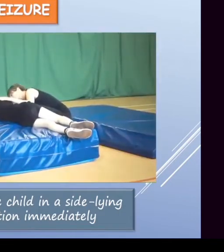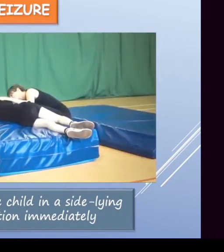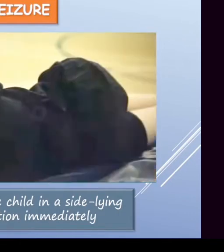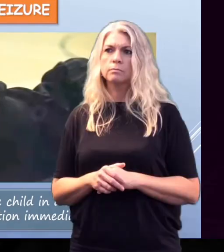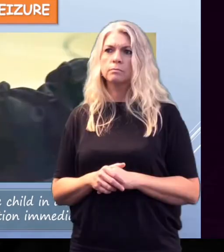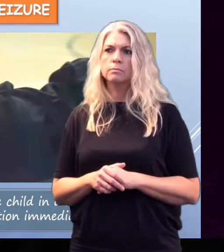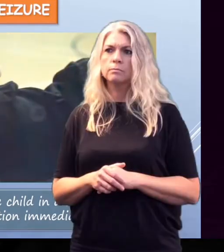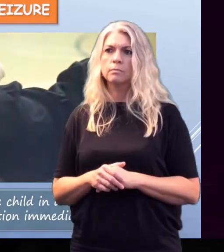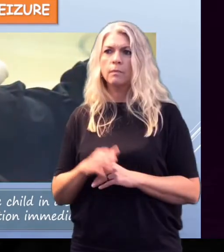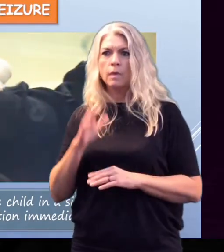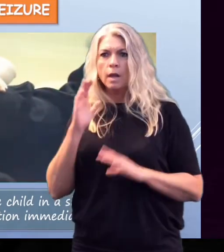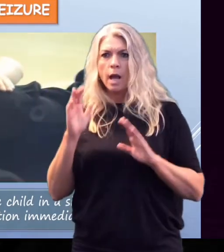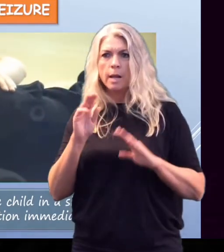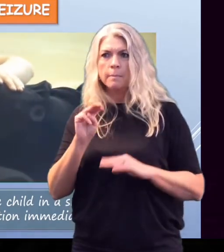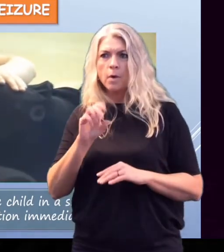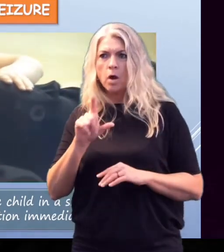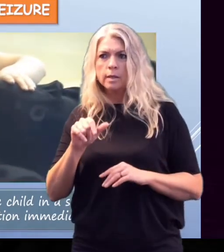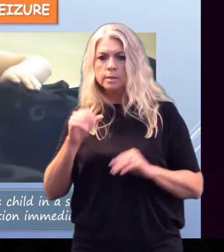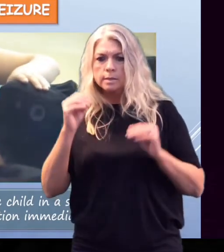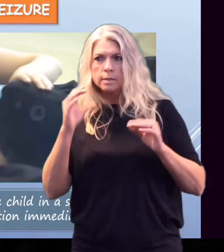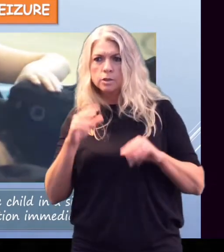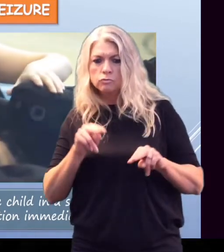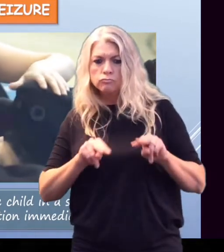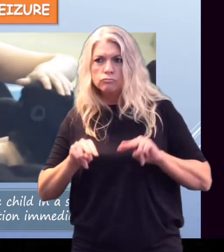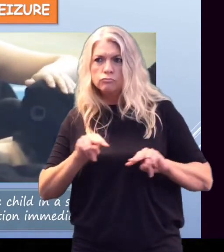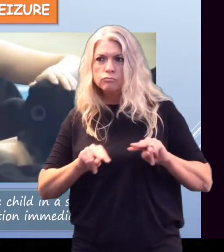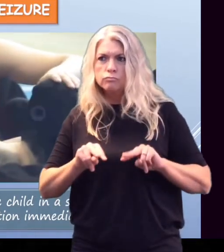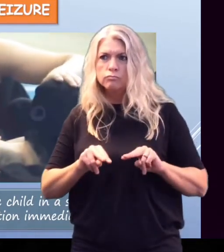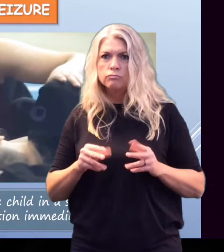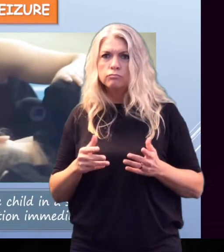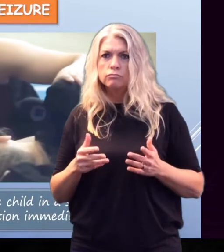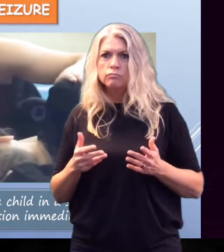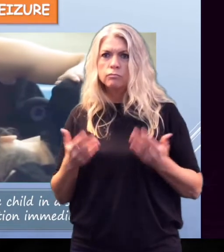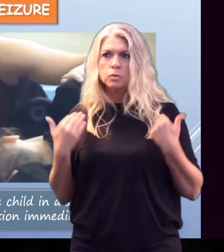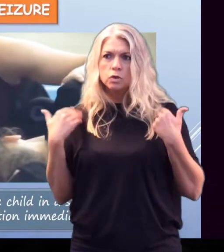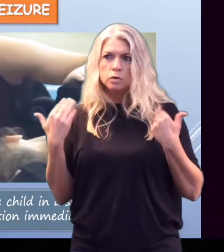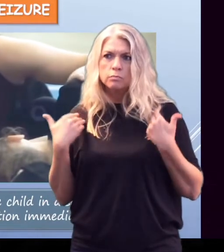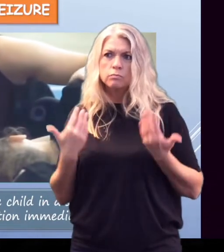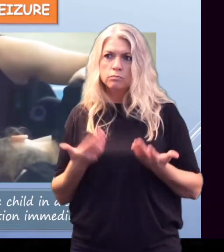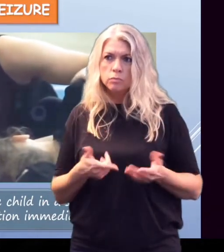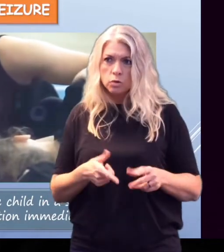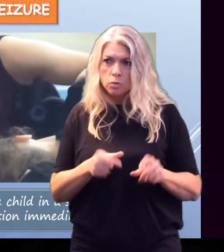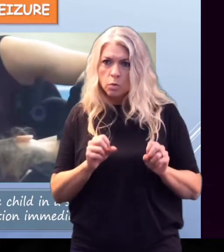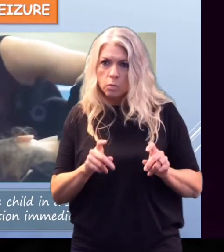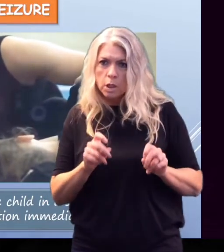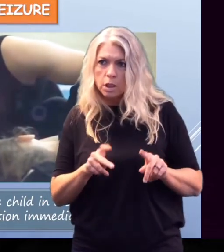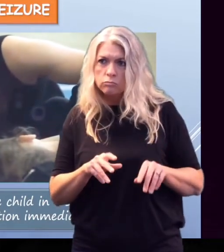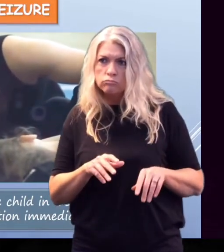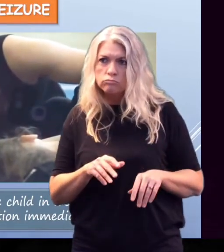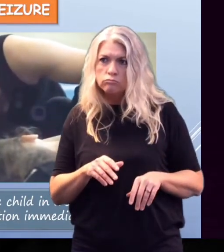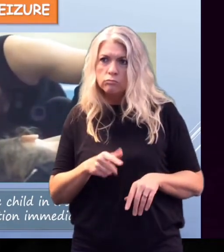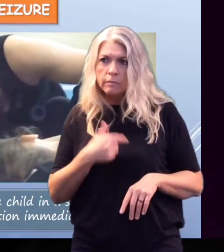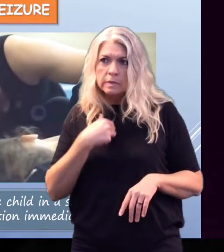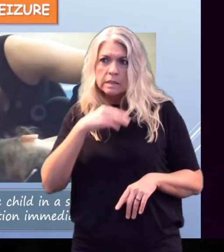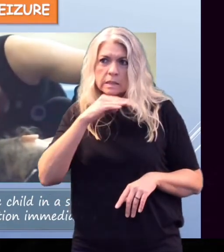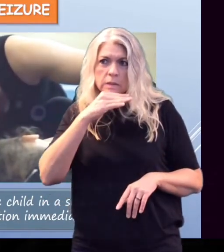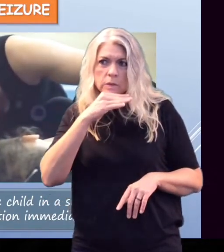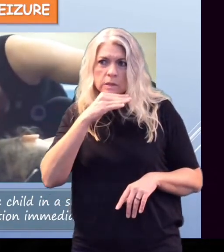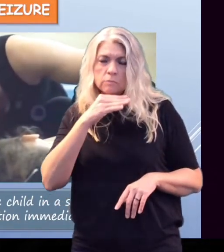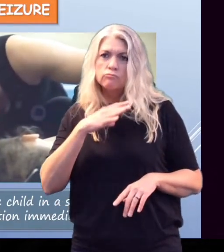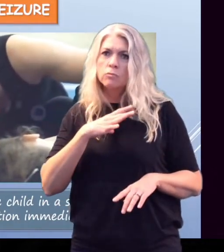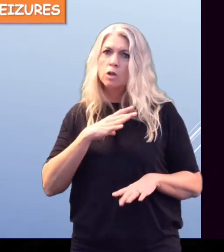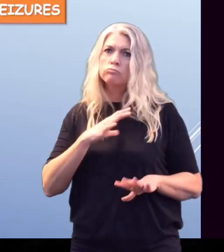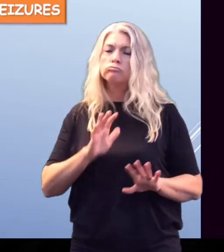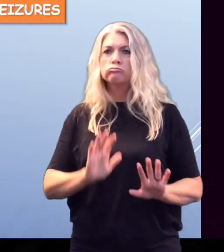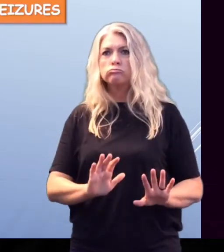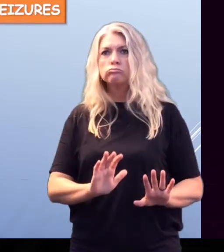Hi Molly, it's Miss Sharp. We're in the gym and you're okay, but you've had one of your seizures. You're going to be just